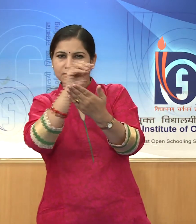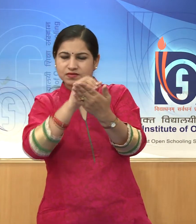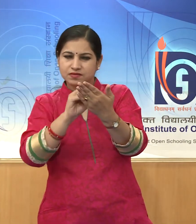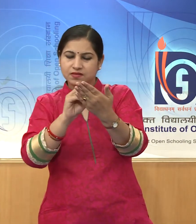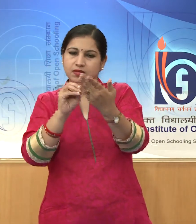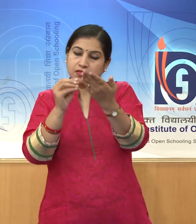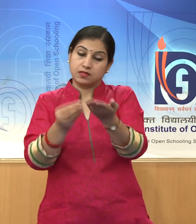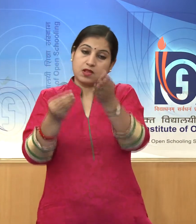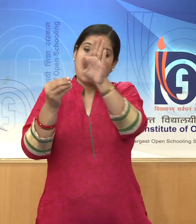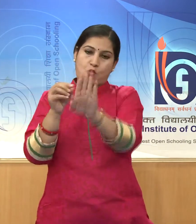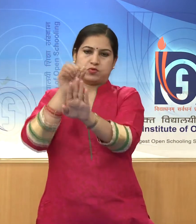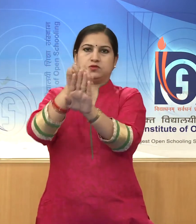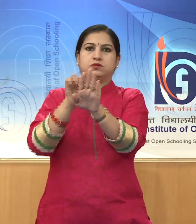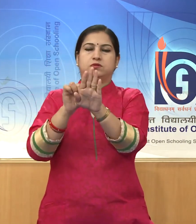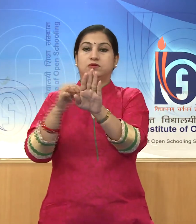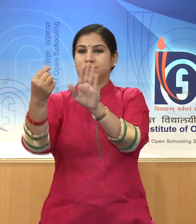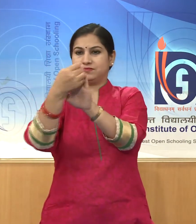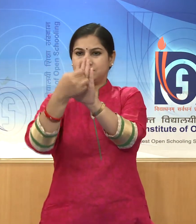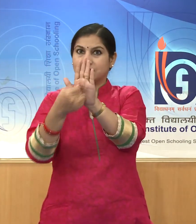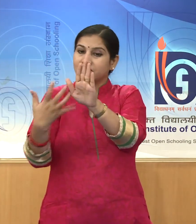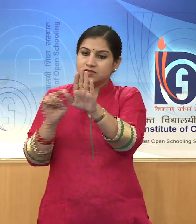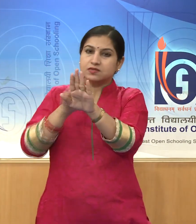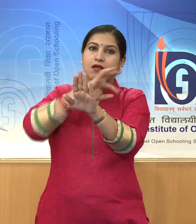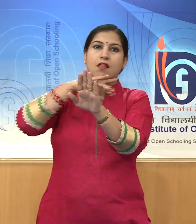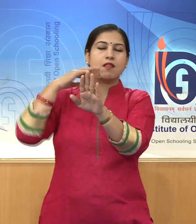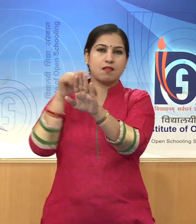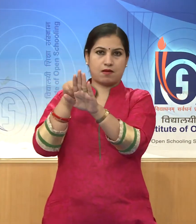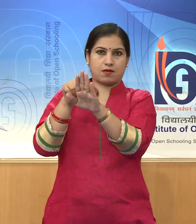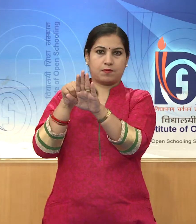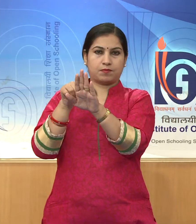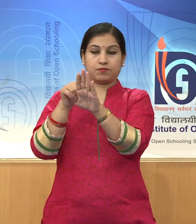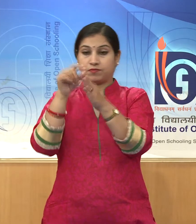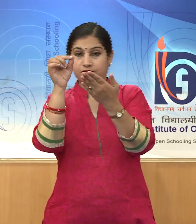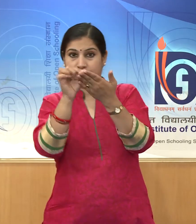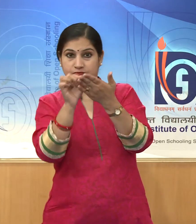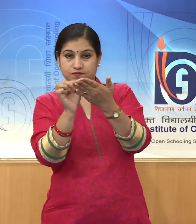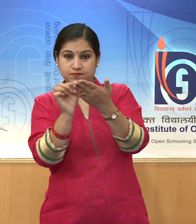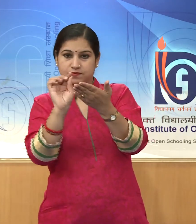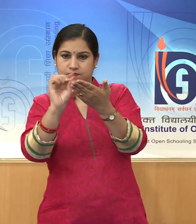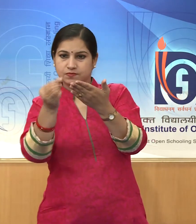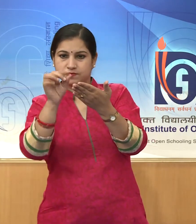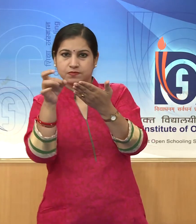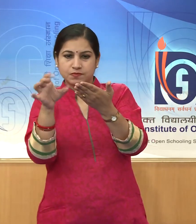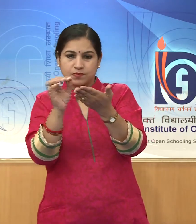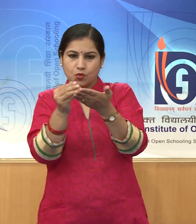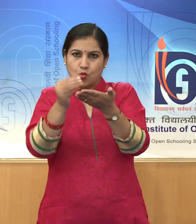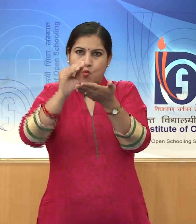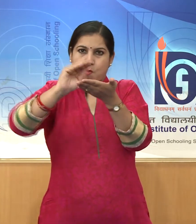held only in the engraved furrows.